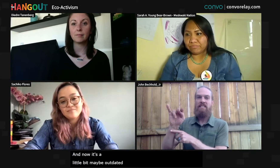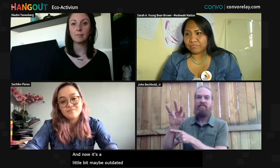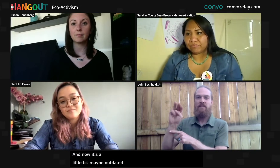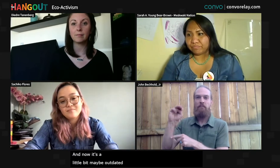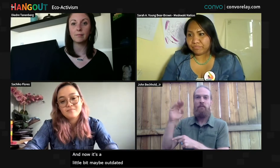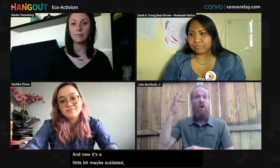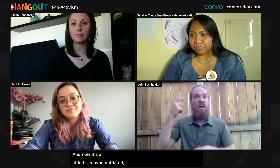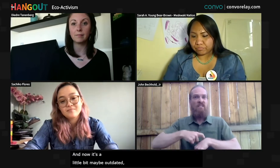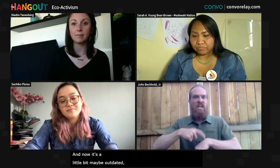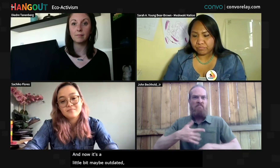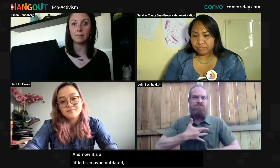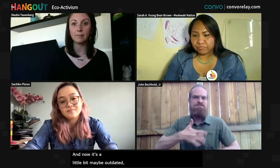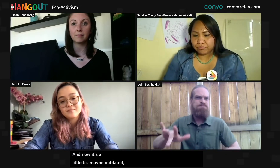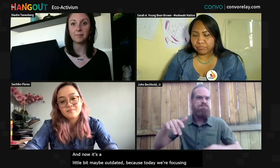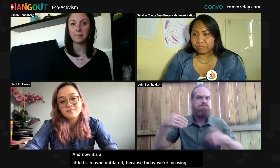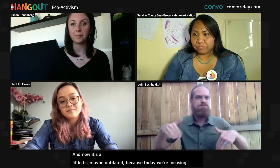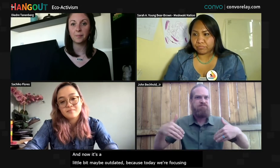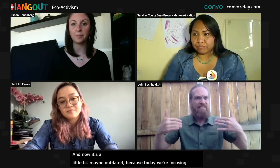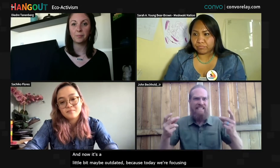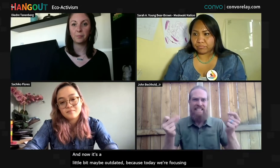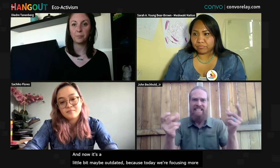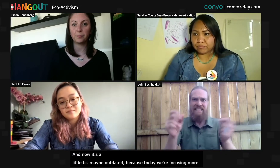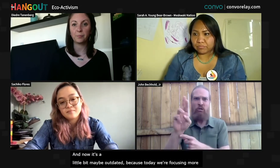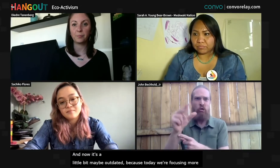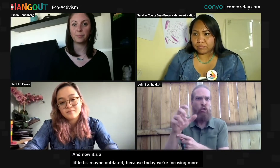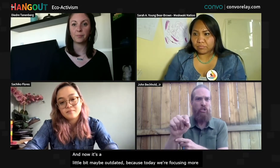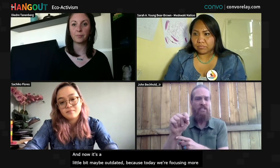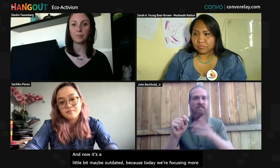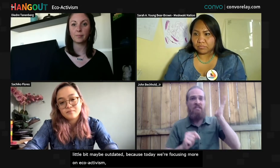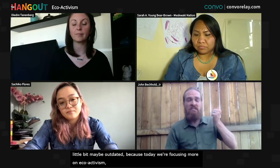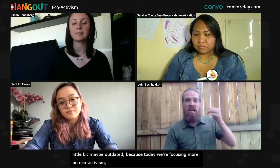focusing more on eco-activism because, the time